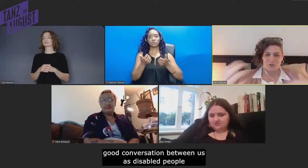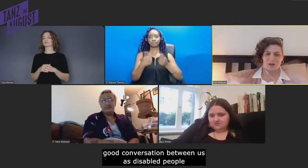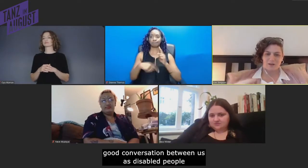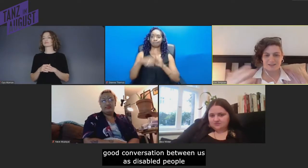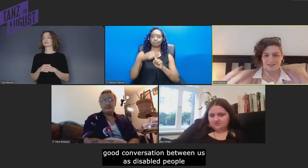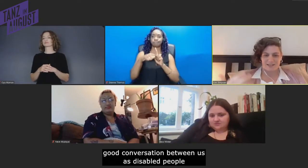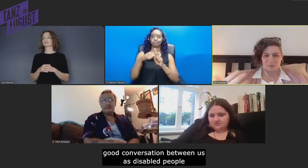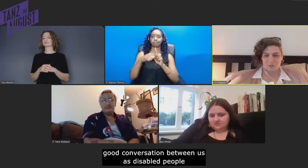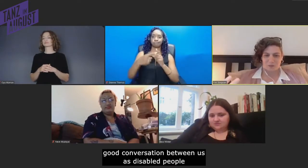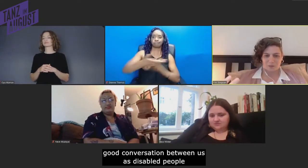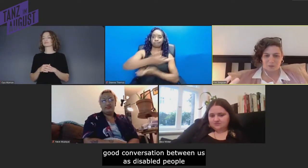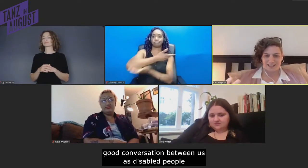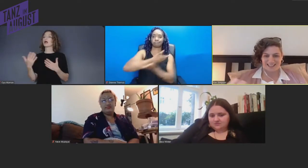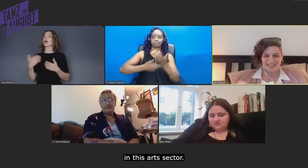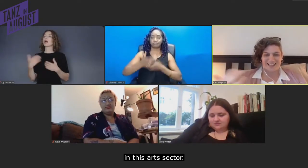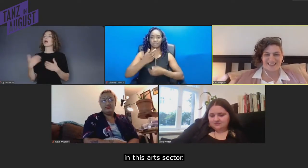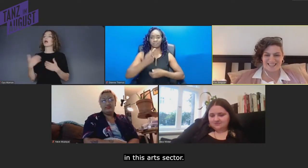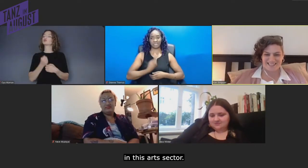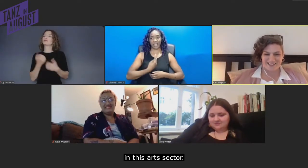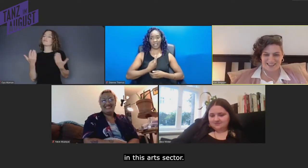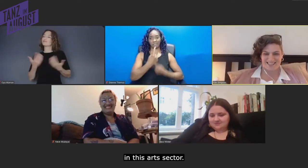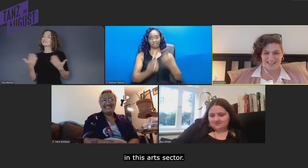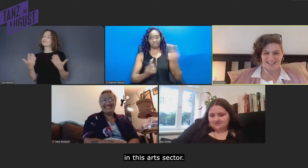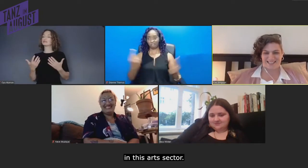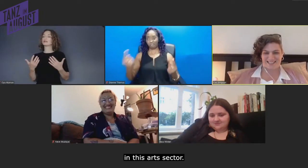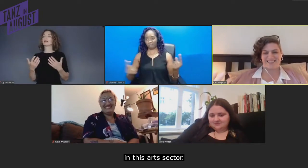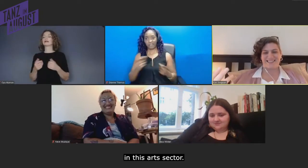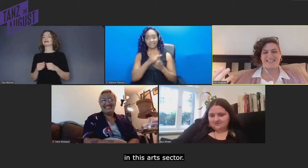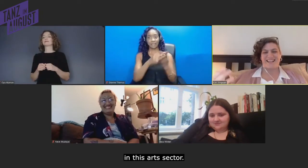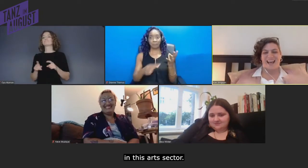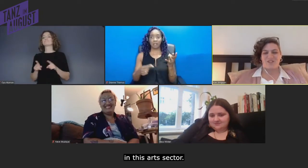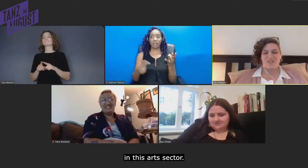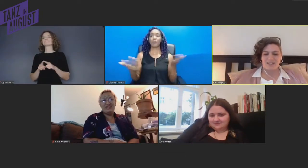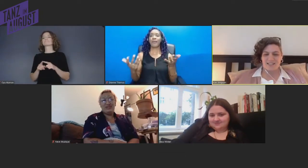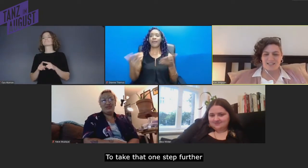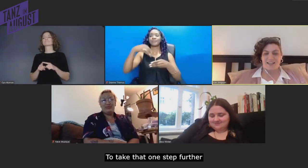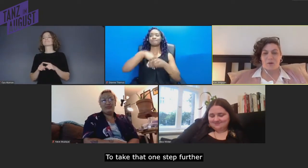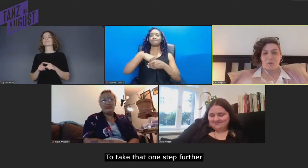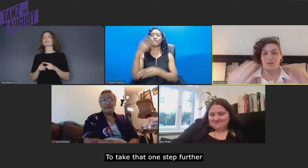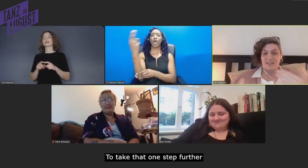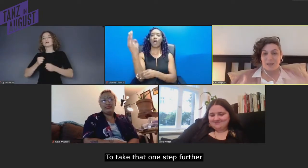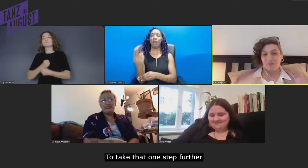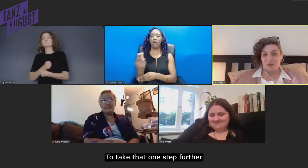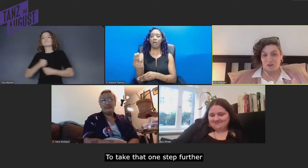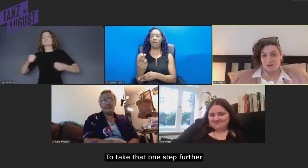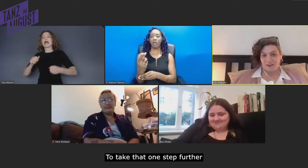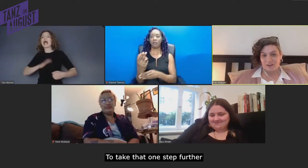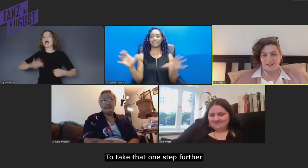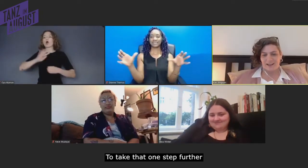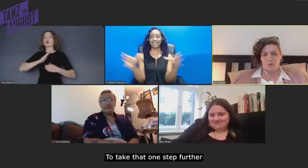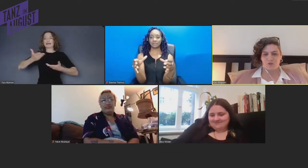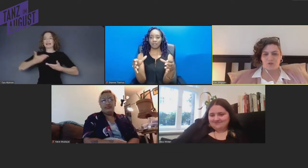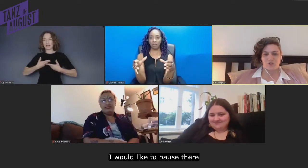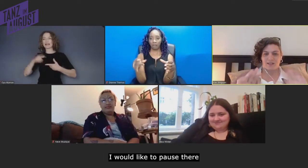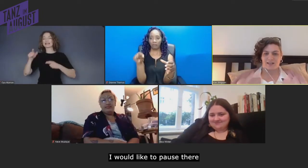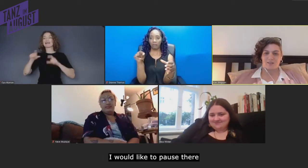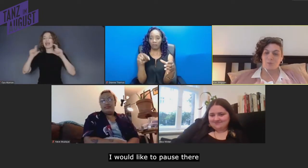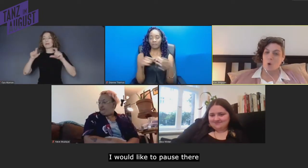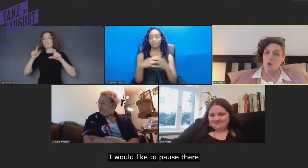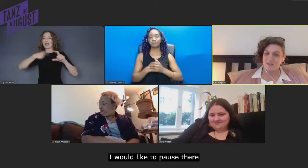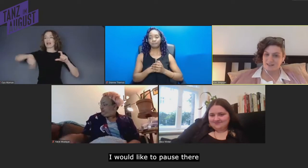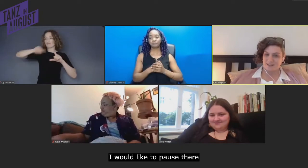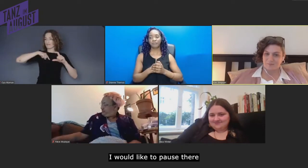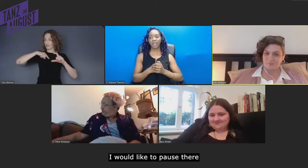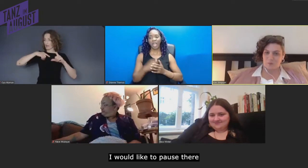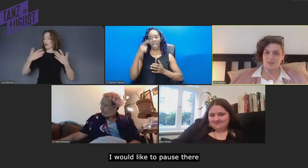between us as disabled people in this art sector. And just to take that one step further, I would just like to